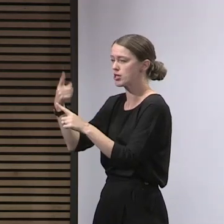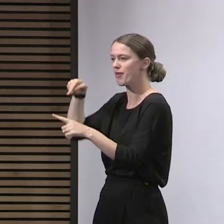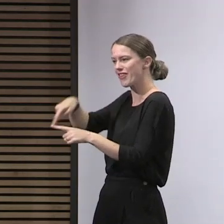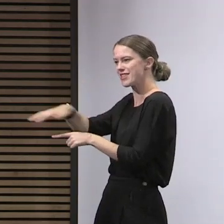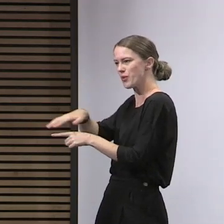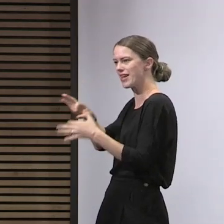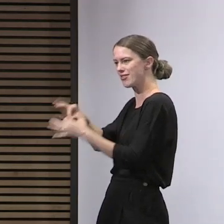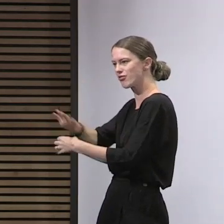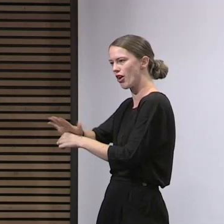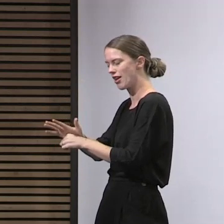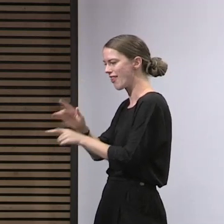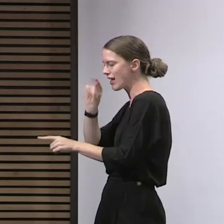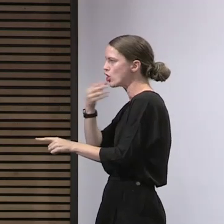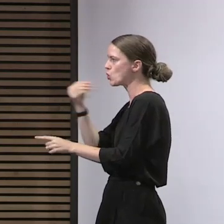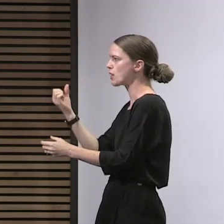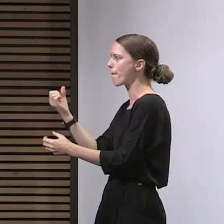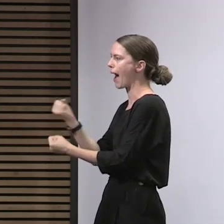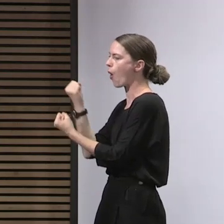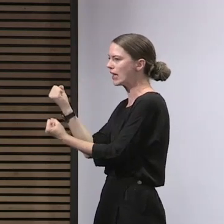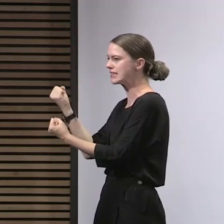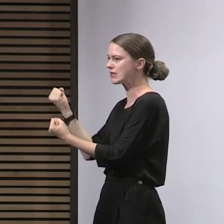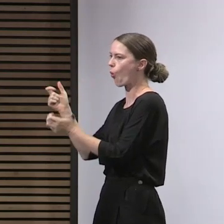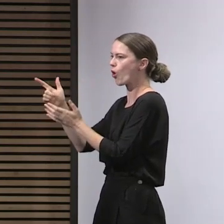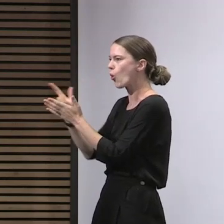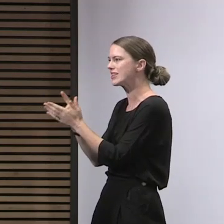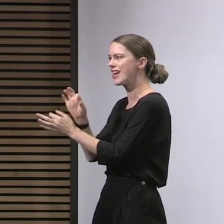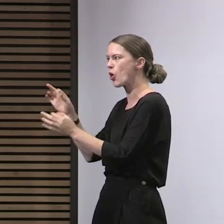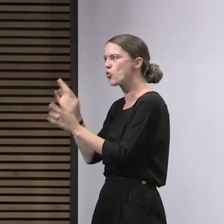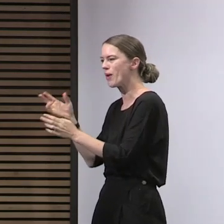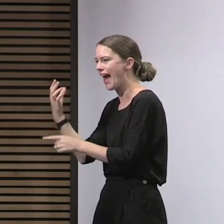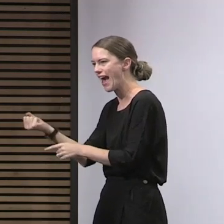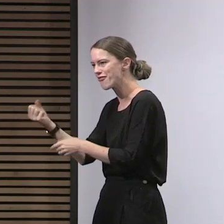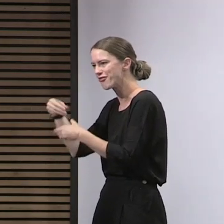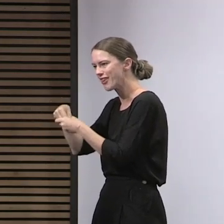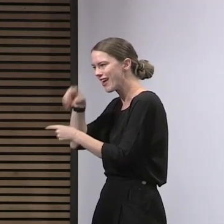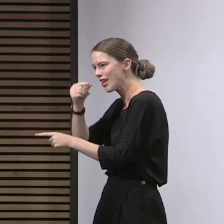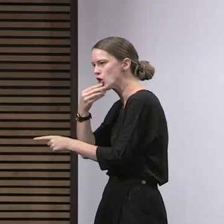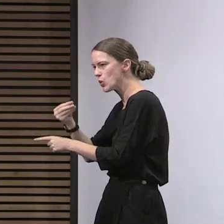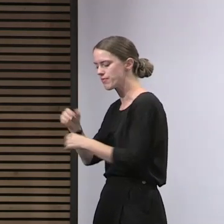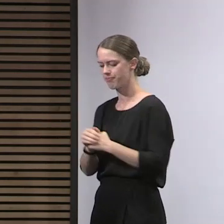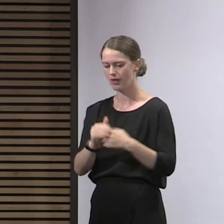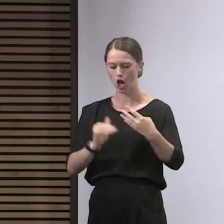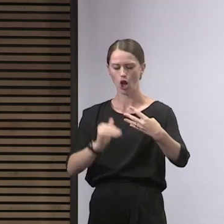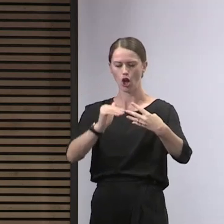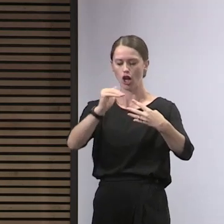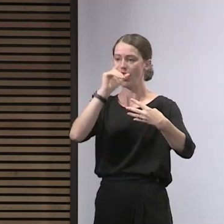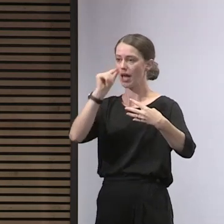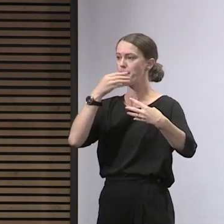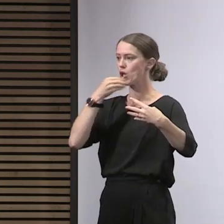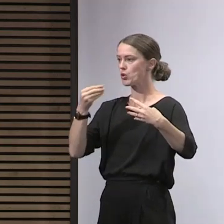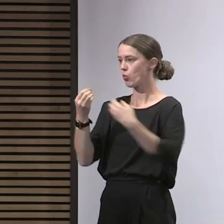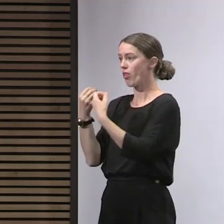access powers that they need but would not normally have. The alert levels can be applied without a state of